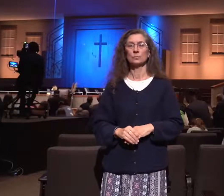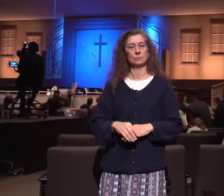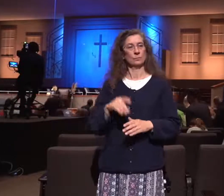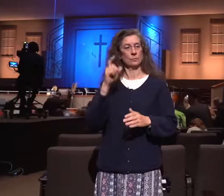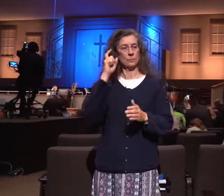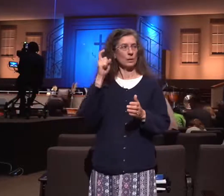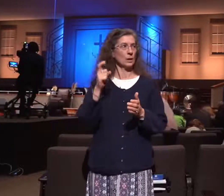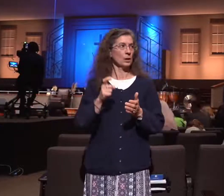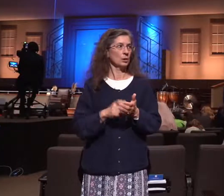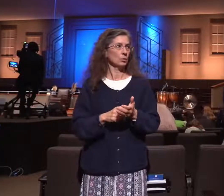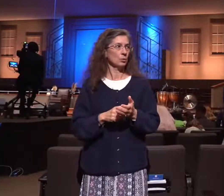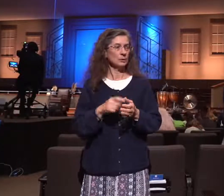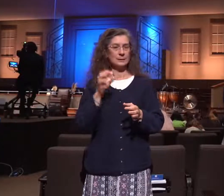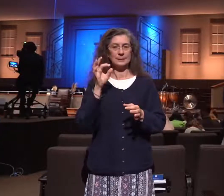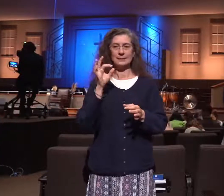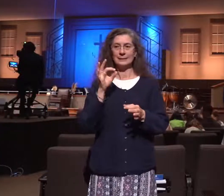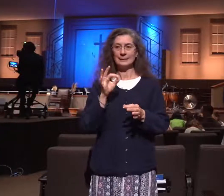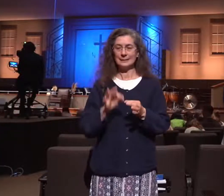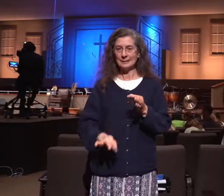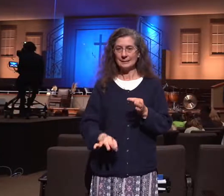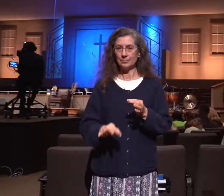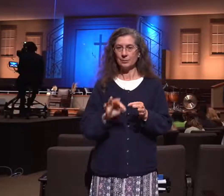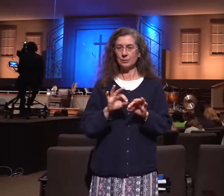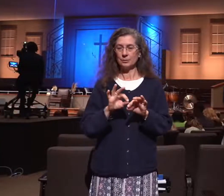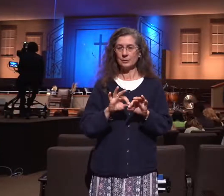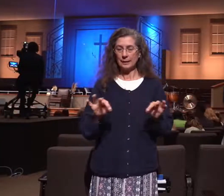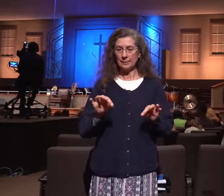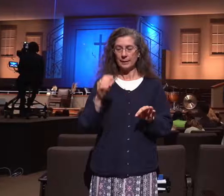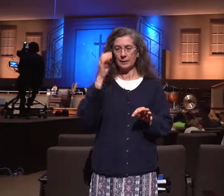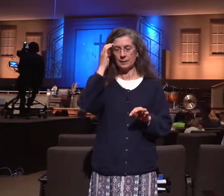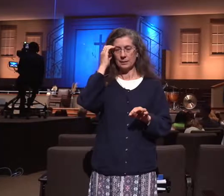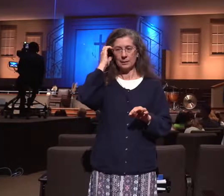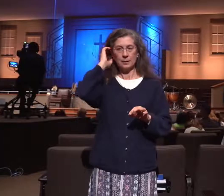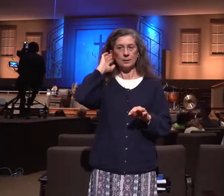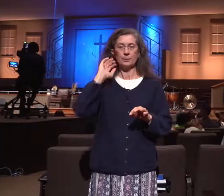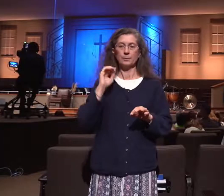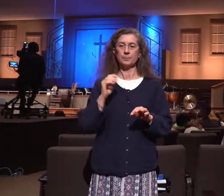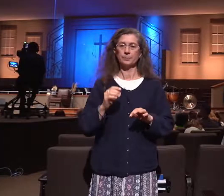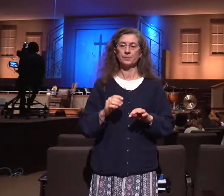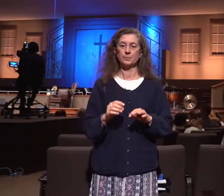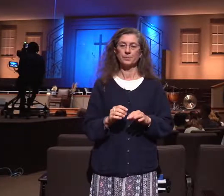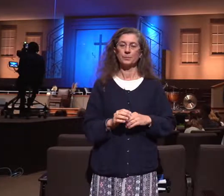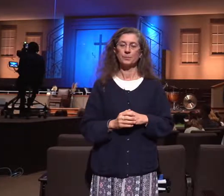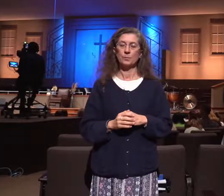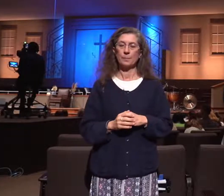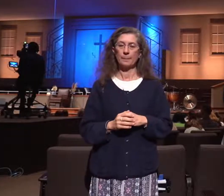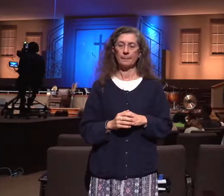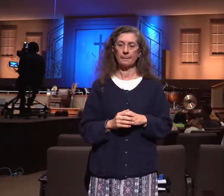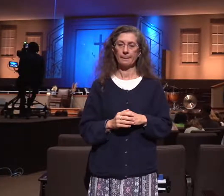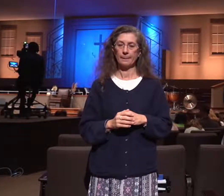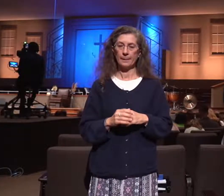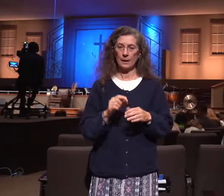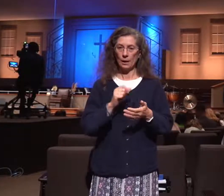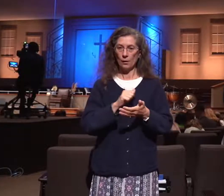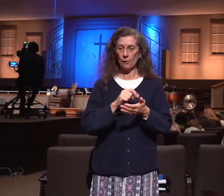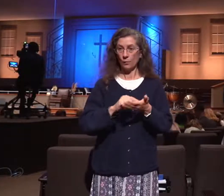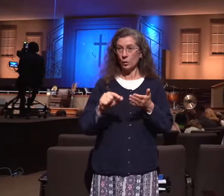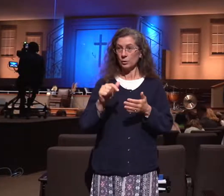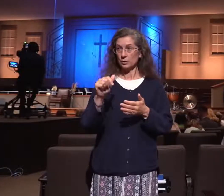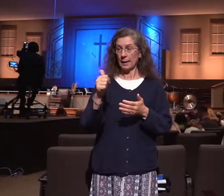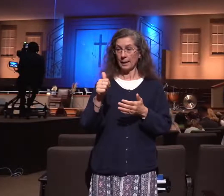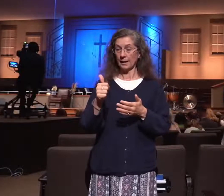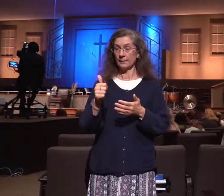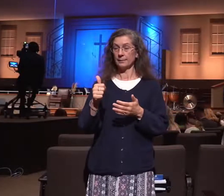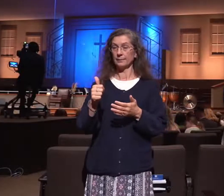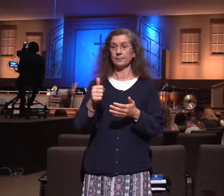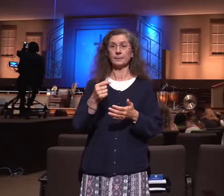simple statement, and this is a very interesting passage, and we're not going into all of it. But in verse 10, it